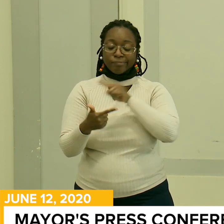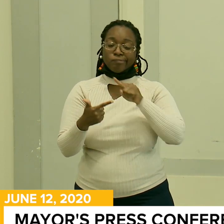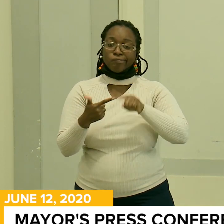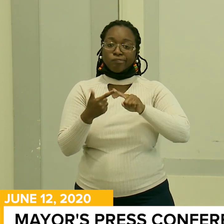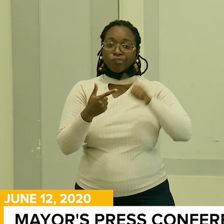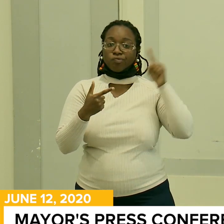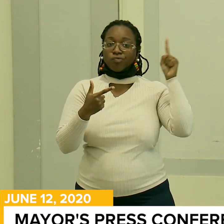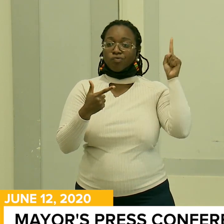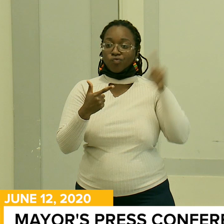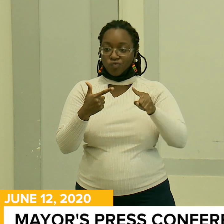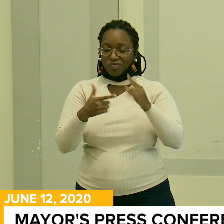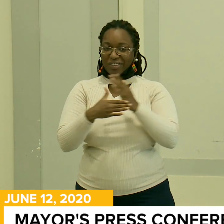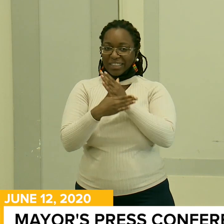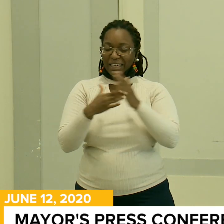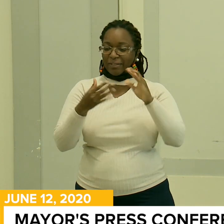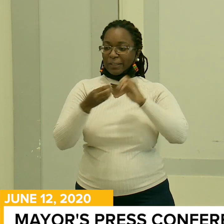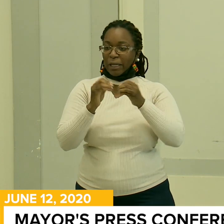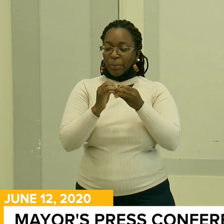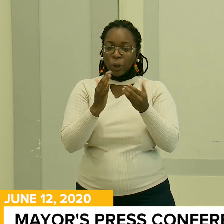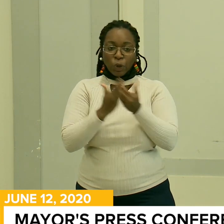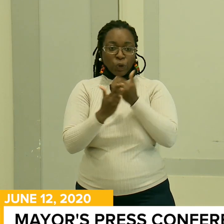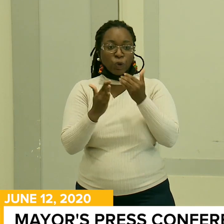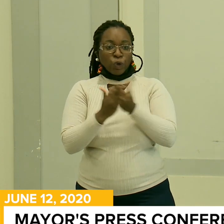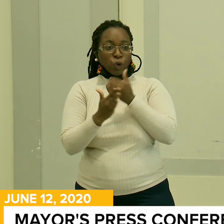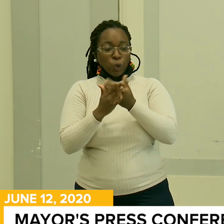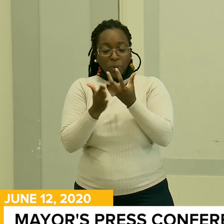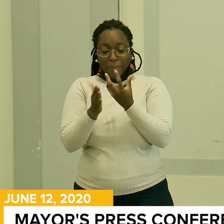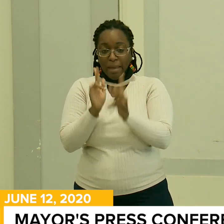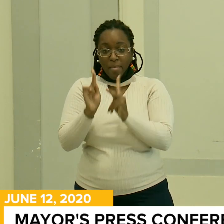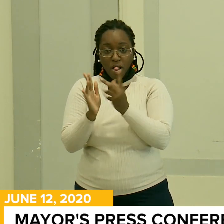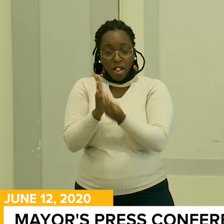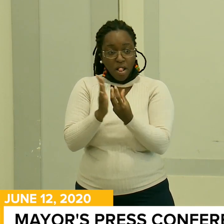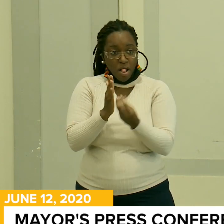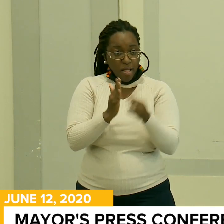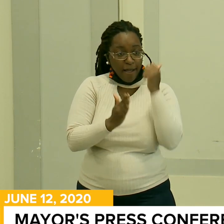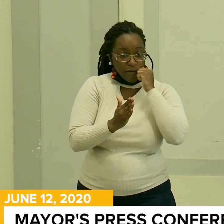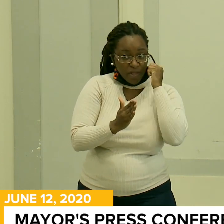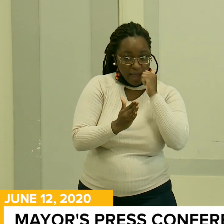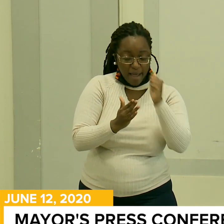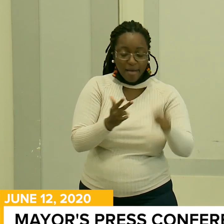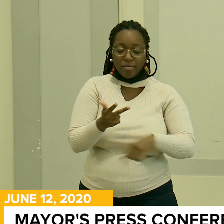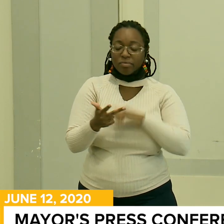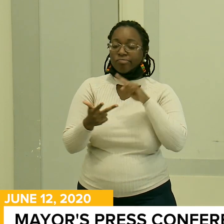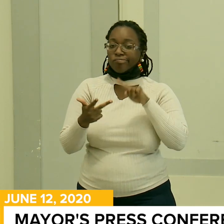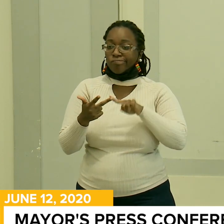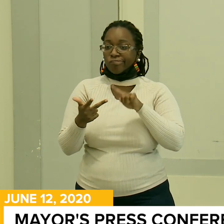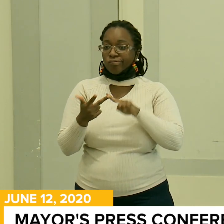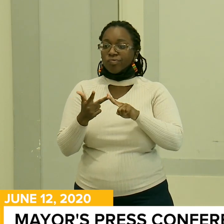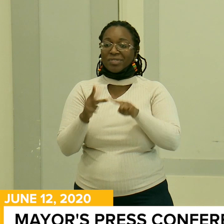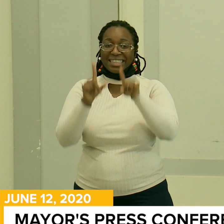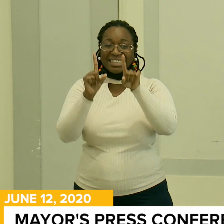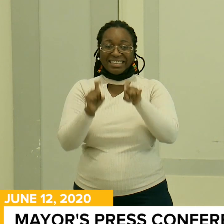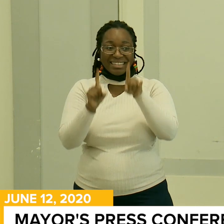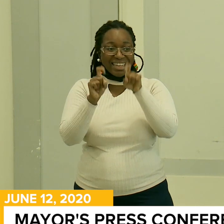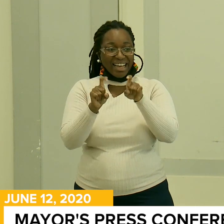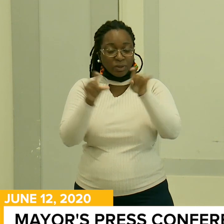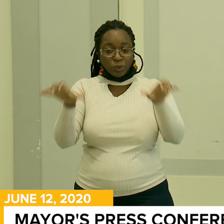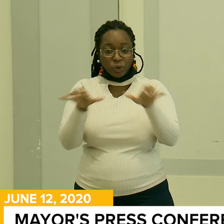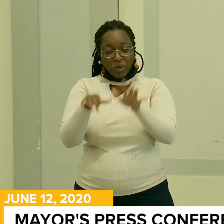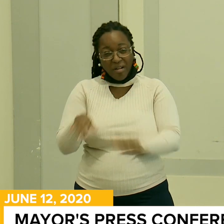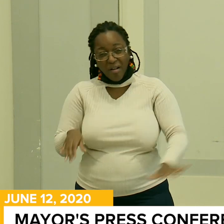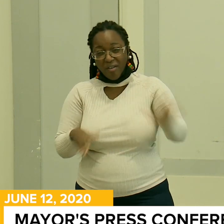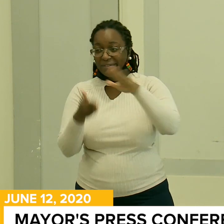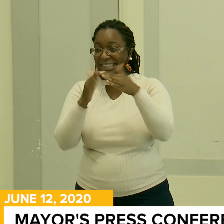decrease in the average number of new COVID-19 fatalities per day, an increase in the number of tests performed daily across the